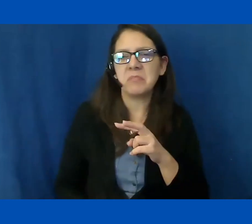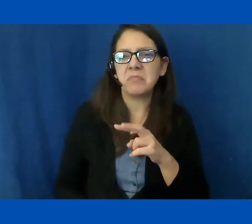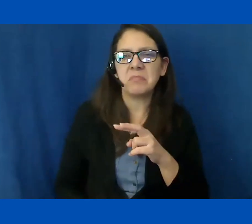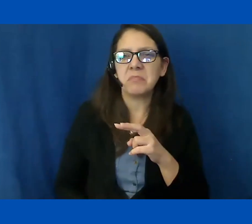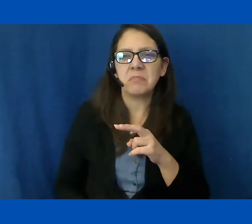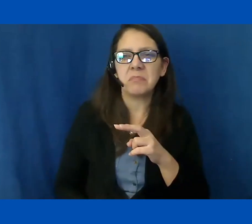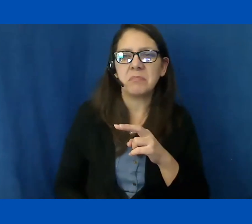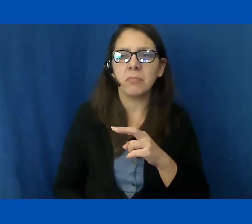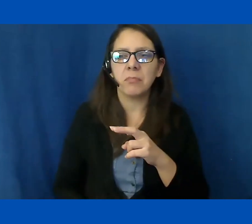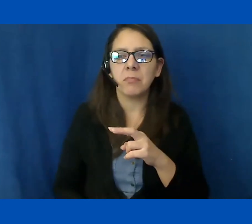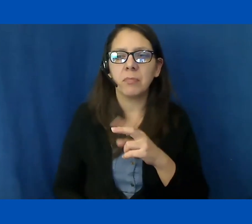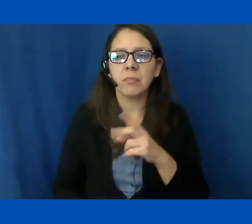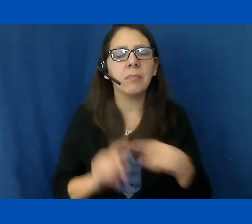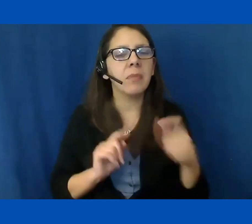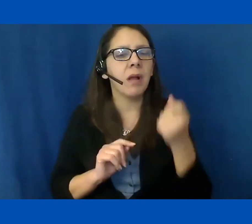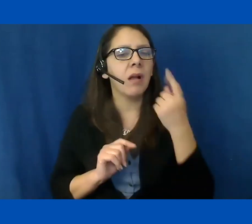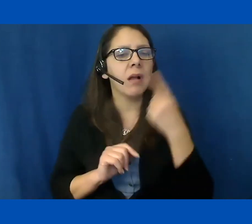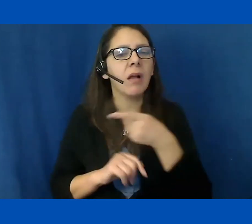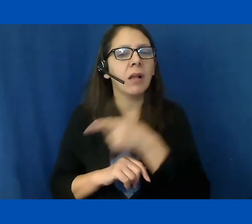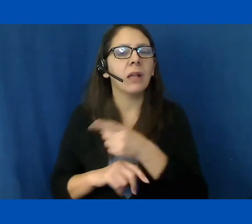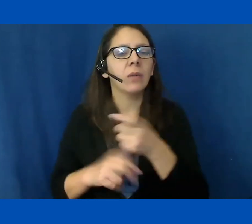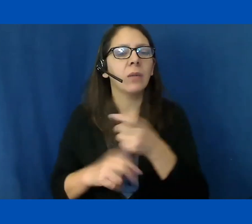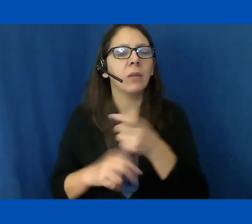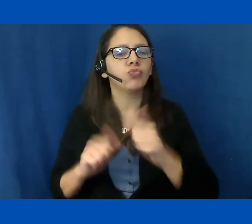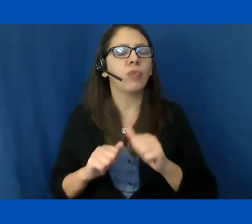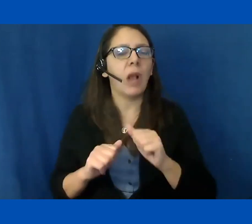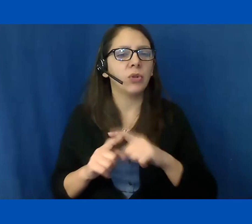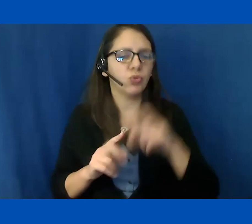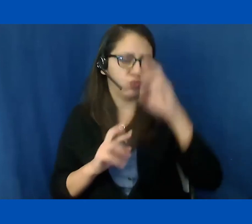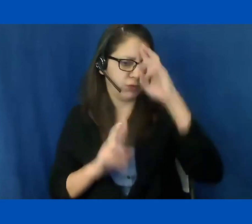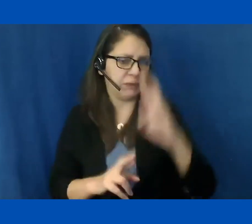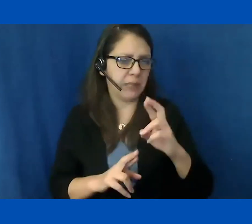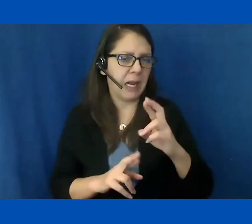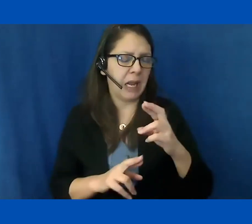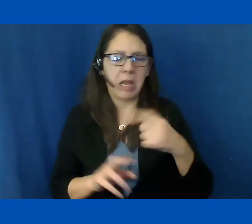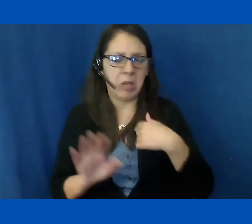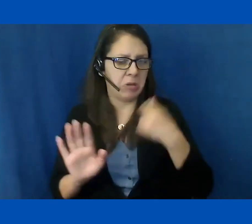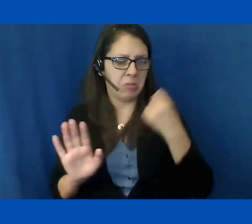all due respect, right? He was trying to be not trying like, he was trying to be respectful, and I understand that, but